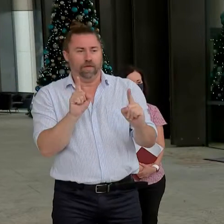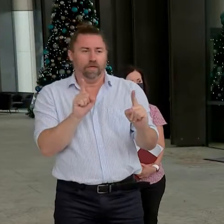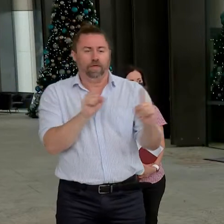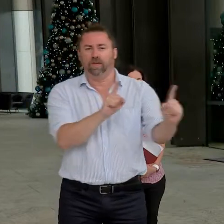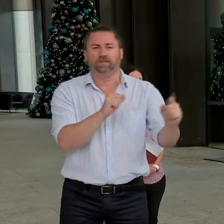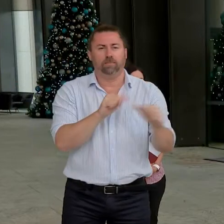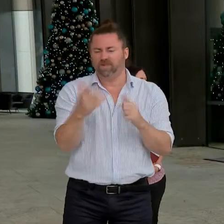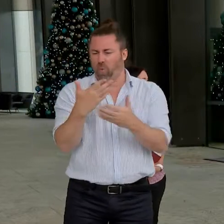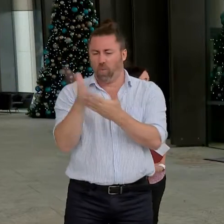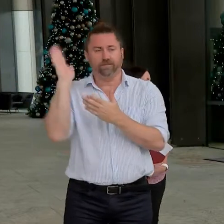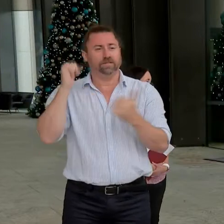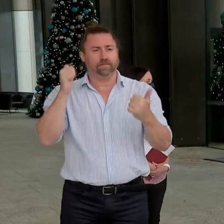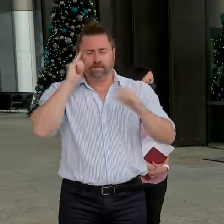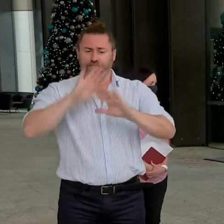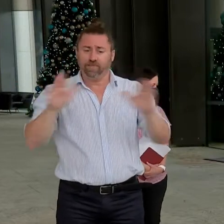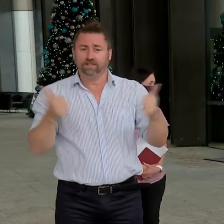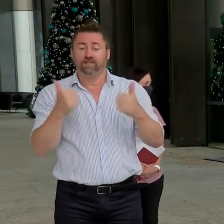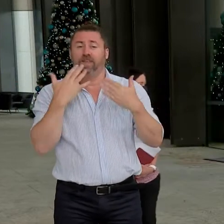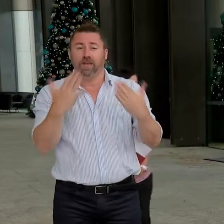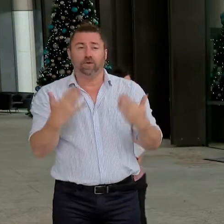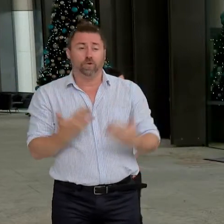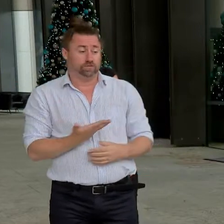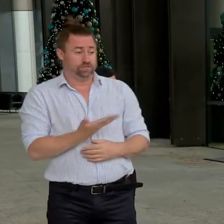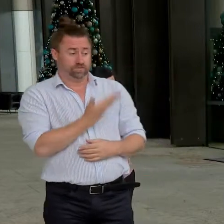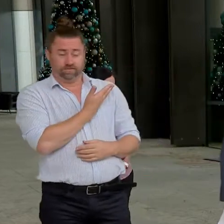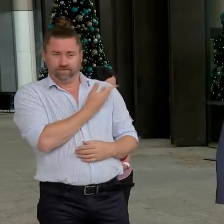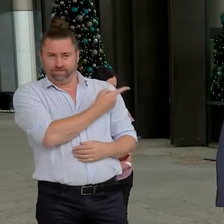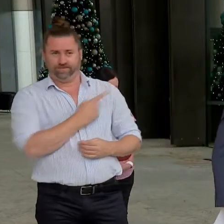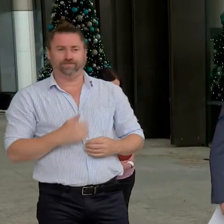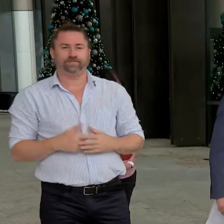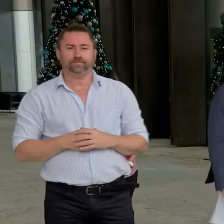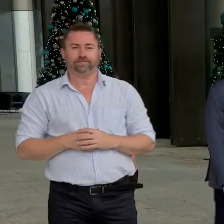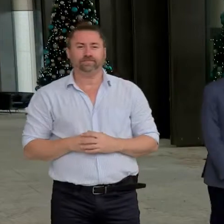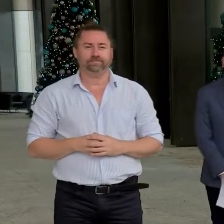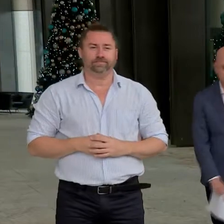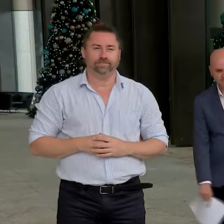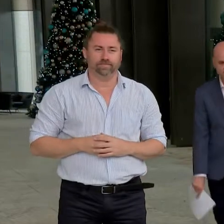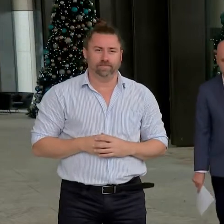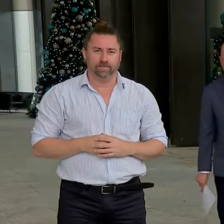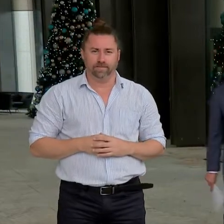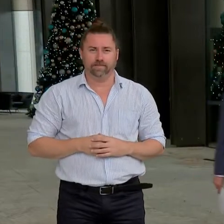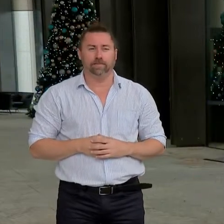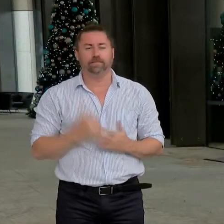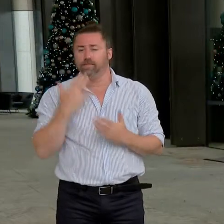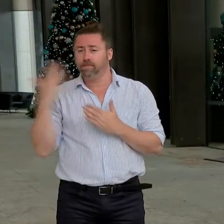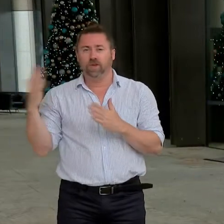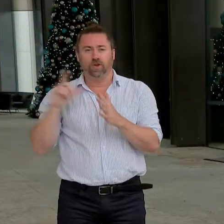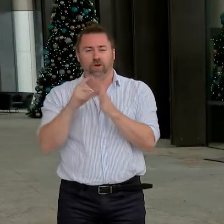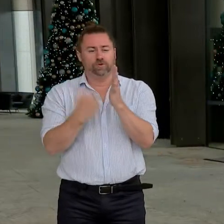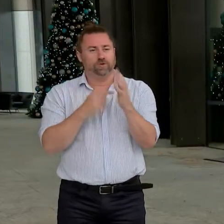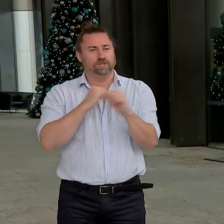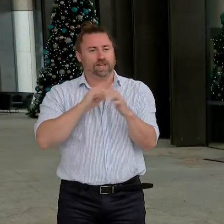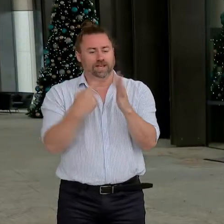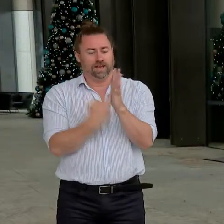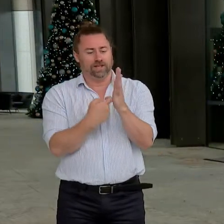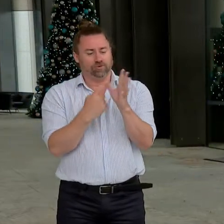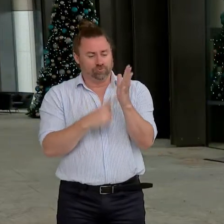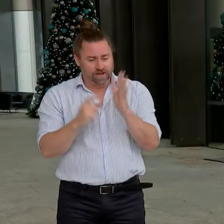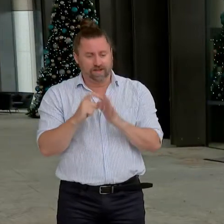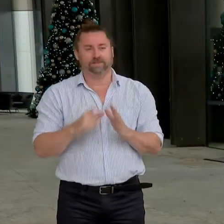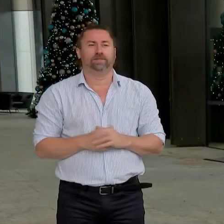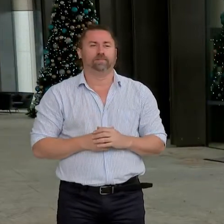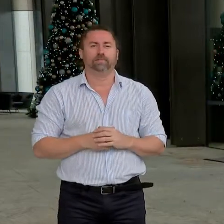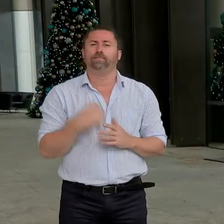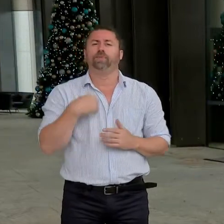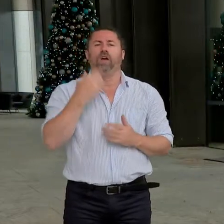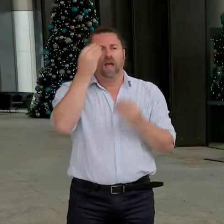I think I'll leave it there. Thank you very much, and hand back to the Deputy Commissioner. Thanks, Dr. D'Ath. I'll just start with an operational